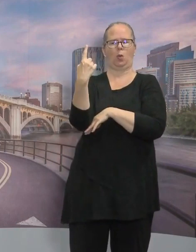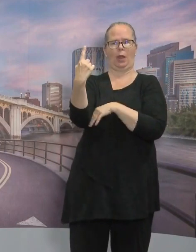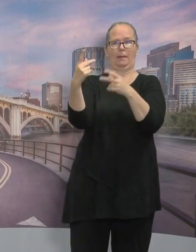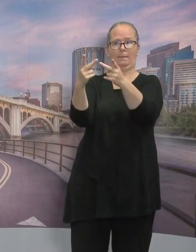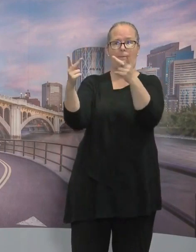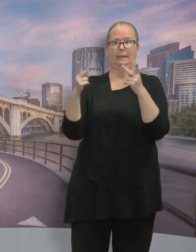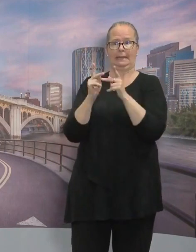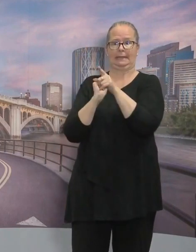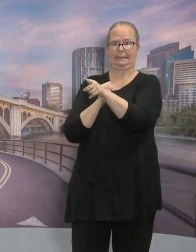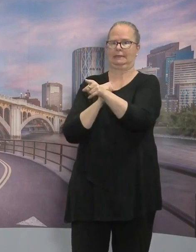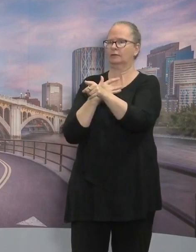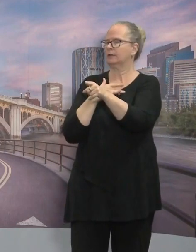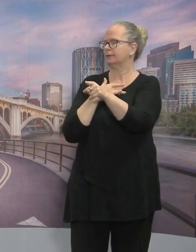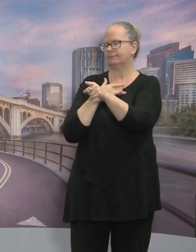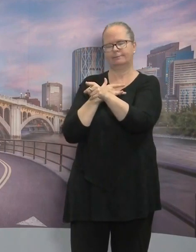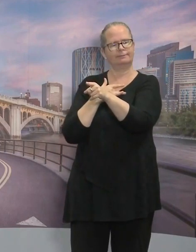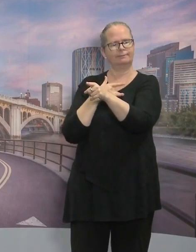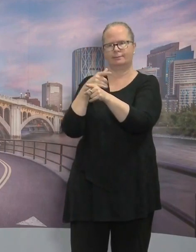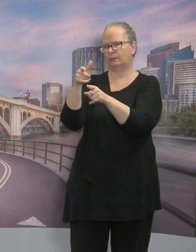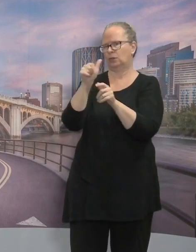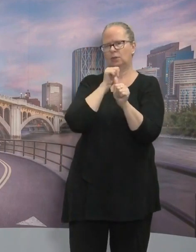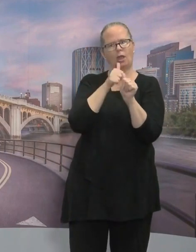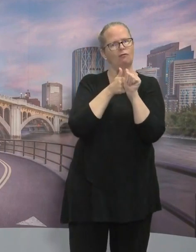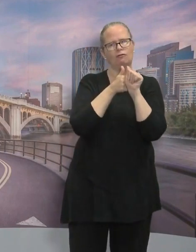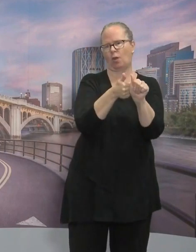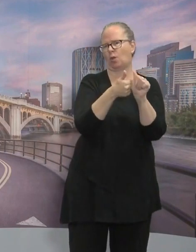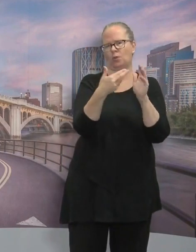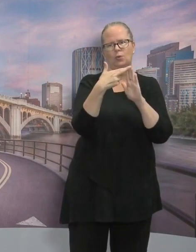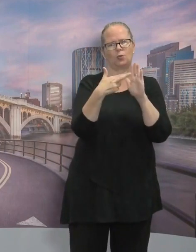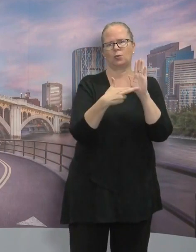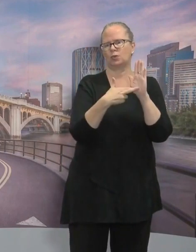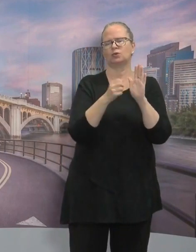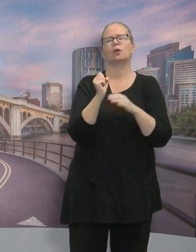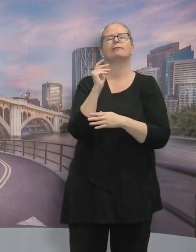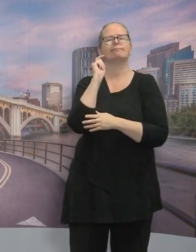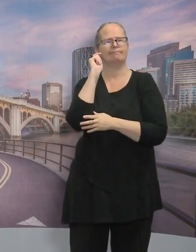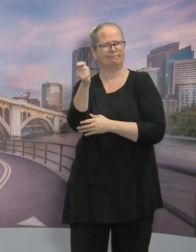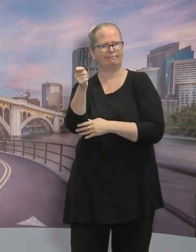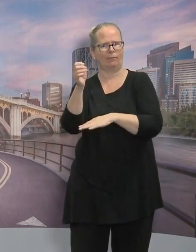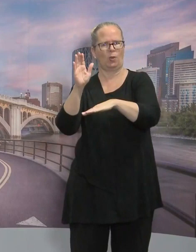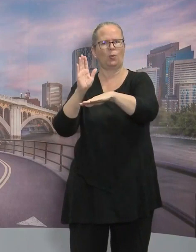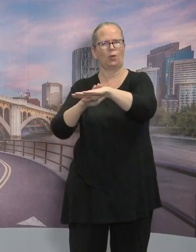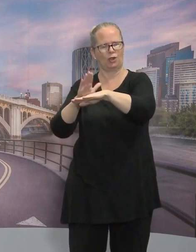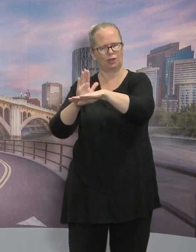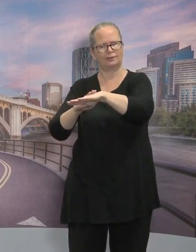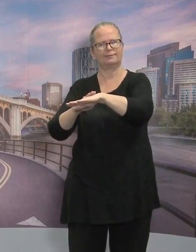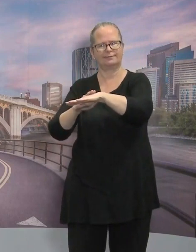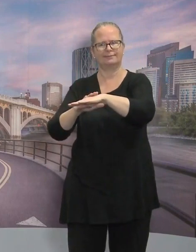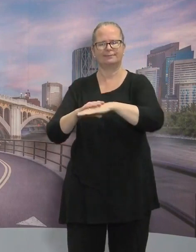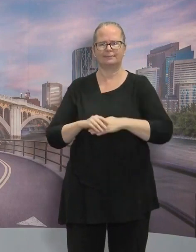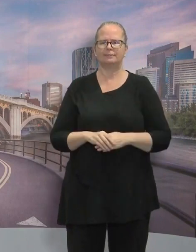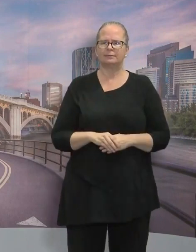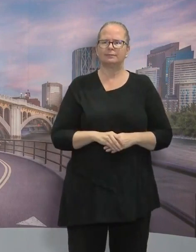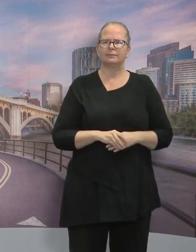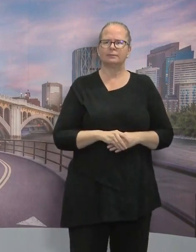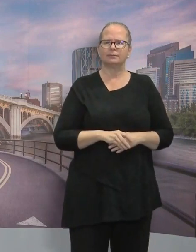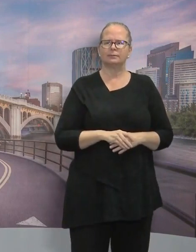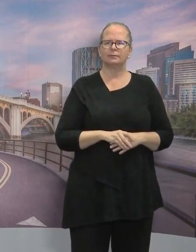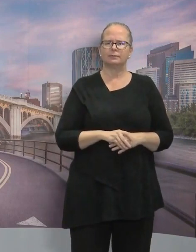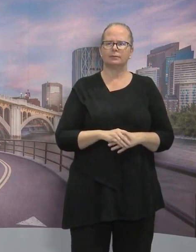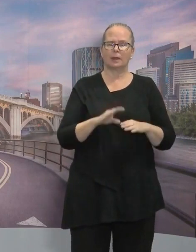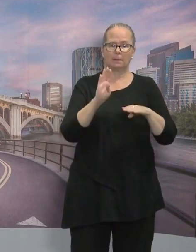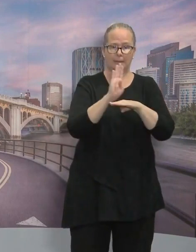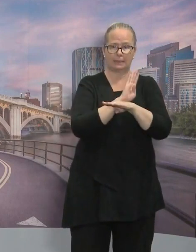to physical distancing, and that location was issued a warning. Business license inspectors and community